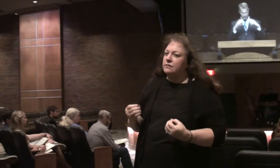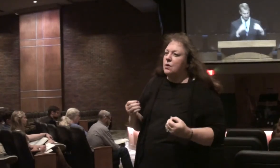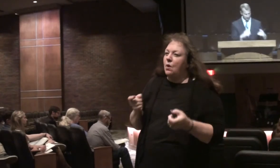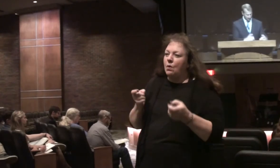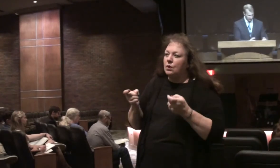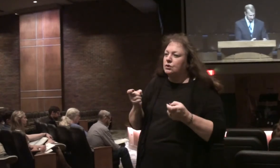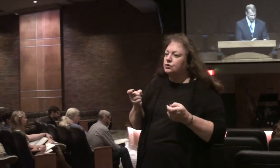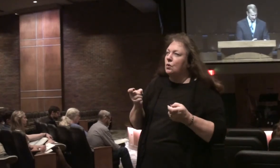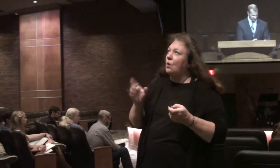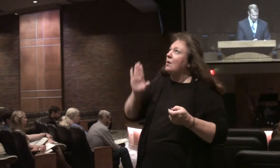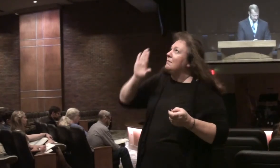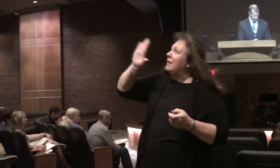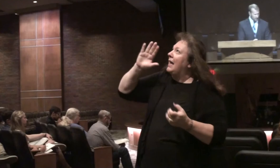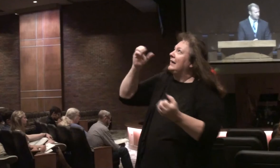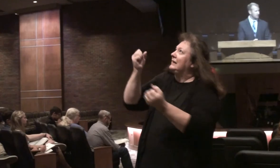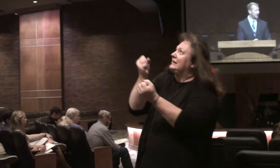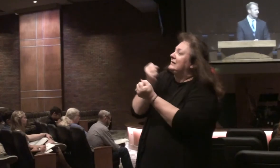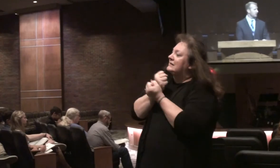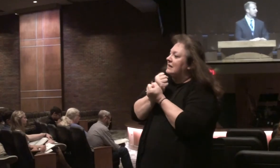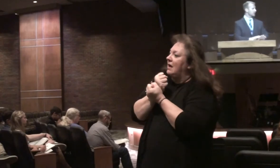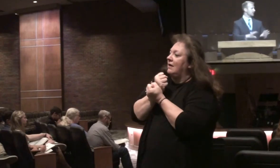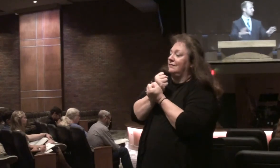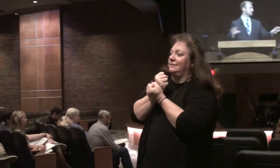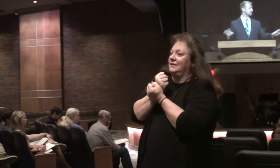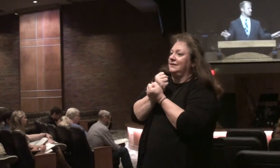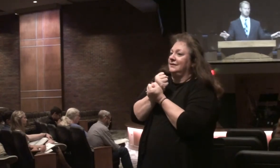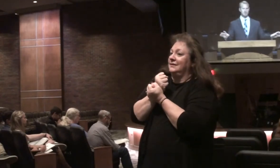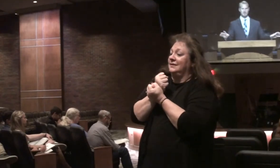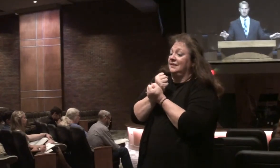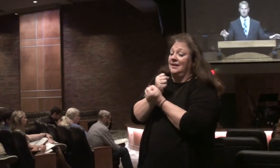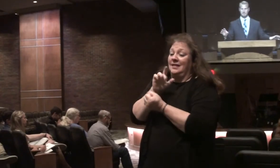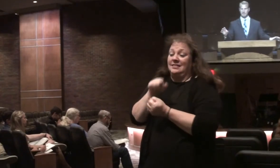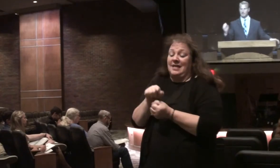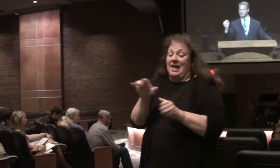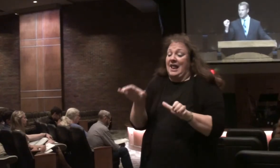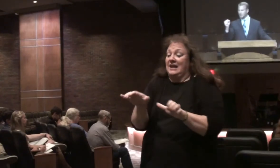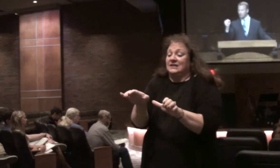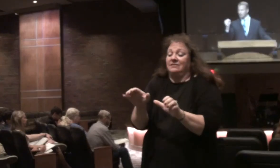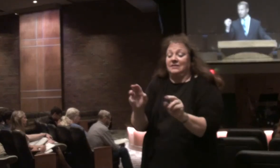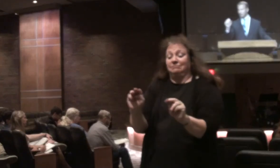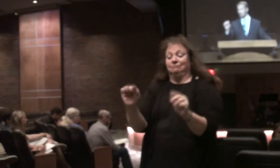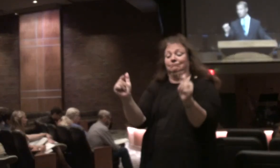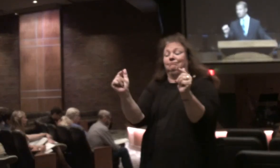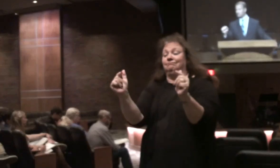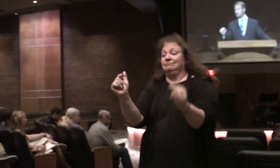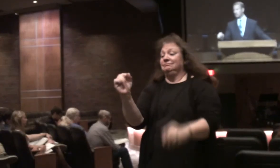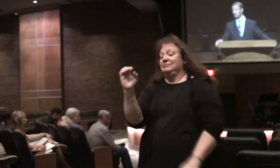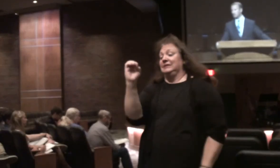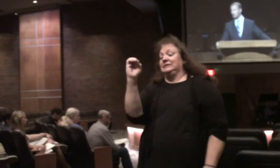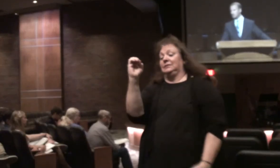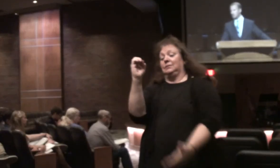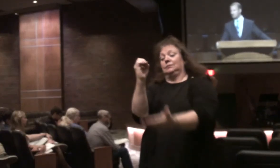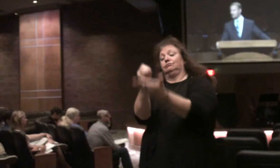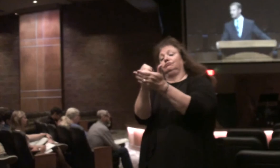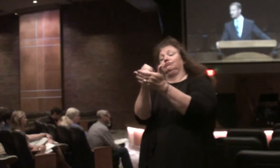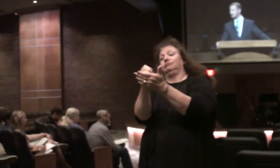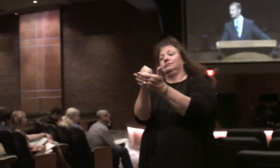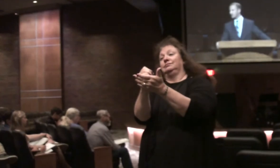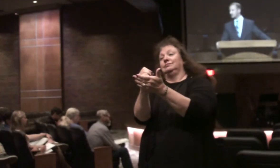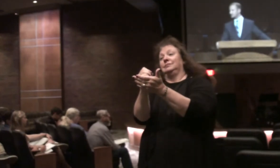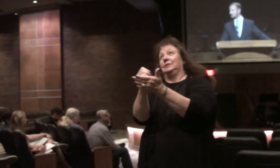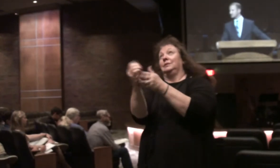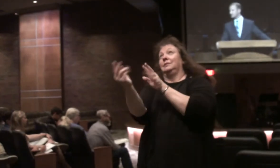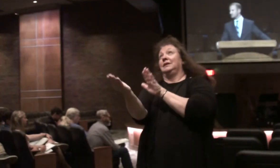by the love that's described in the Bible, it's useless to me. I'm a zero, and I'll earn a zero at the Bema